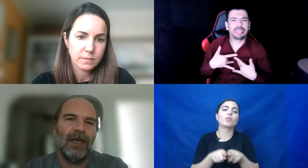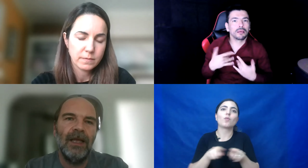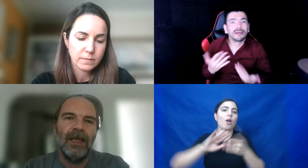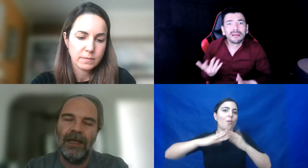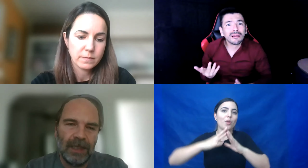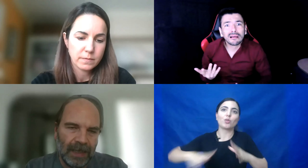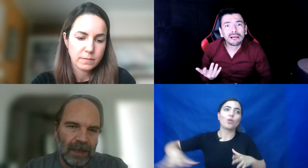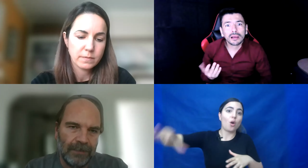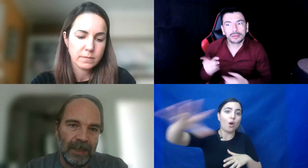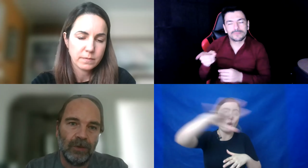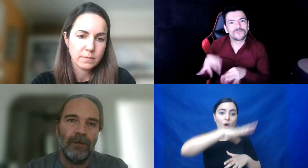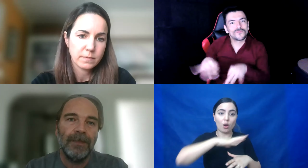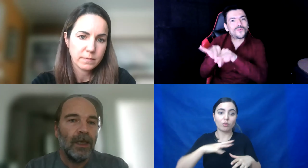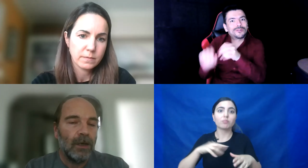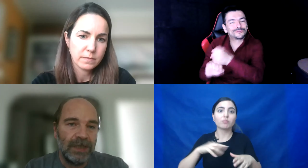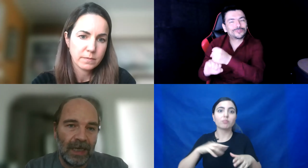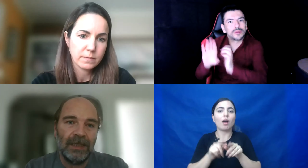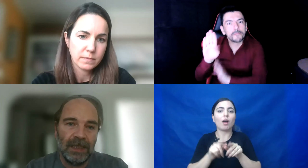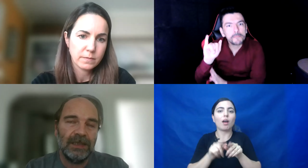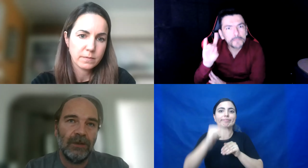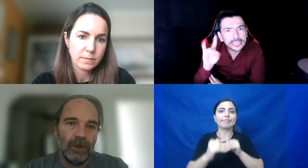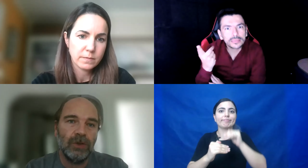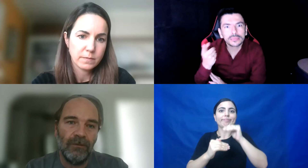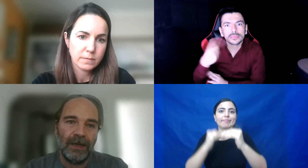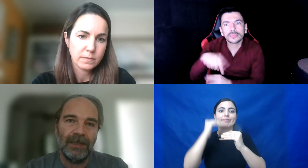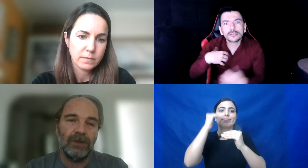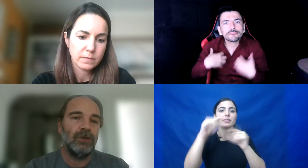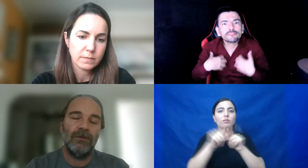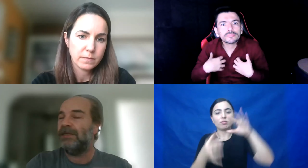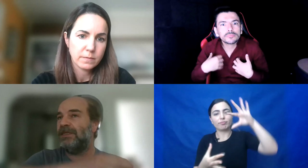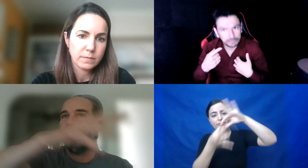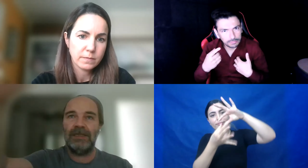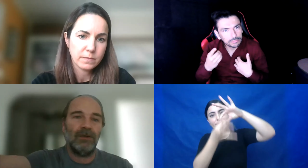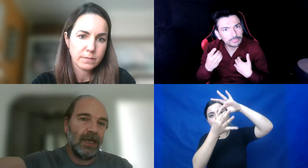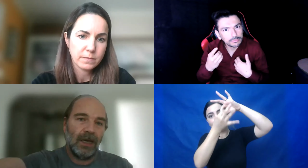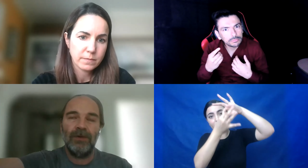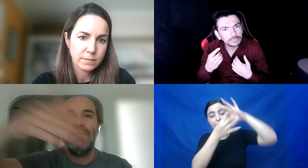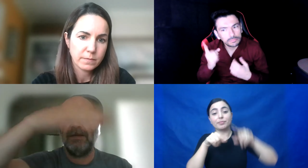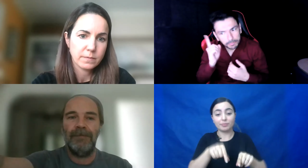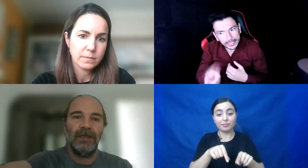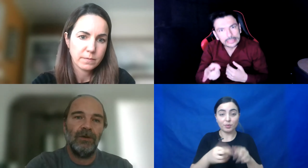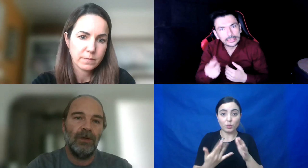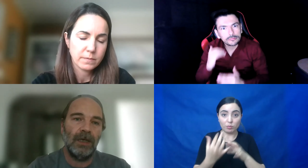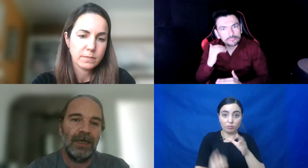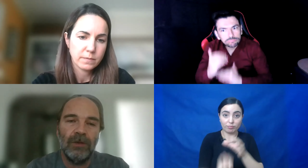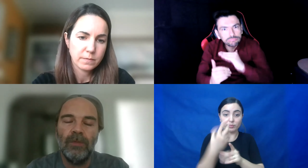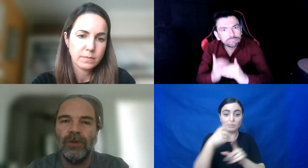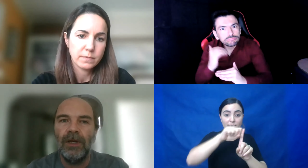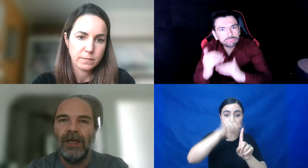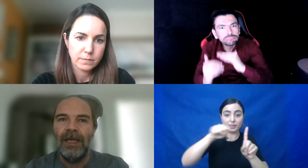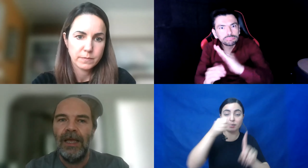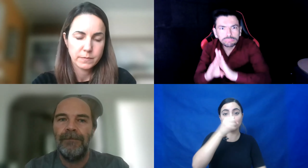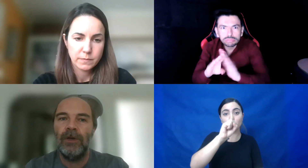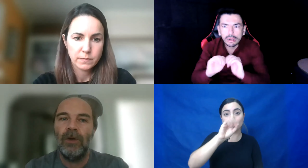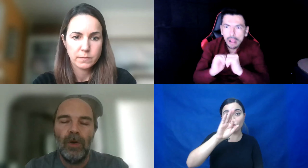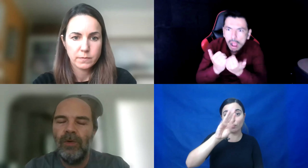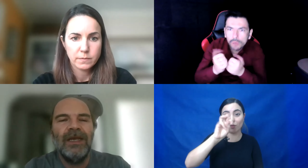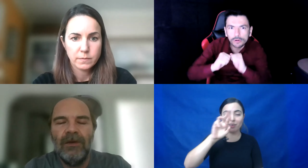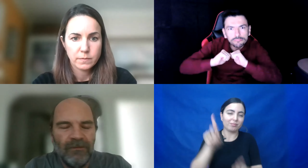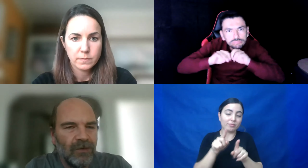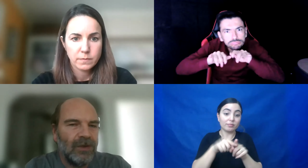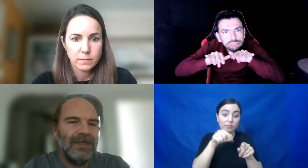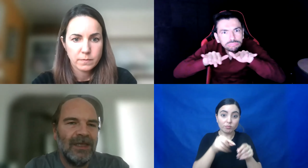of extreme importance. So here we have developed software that has